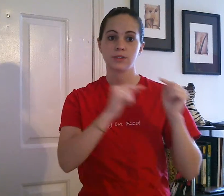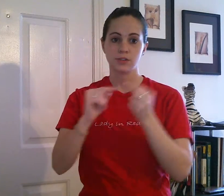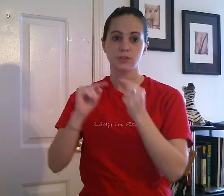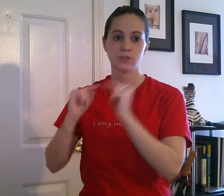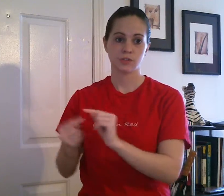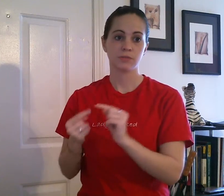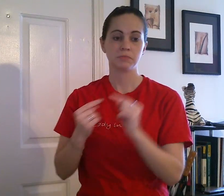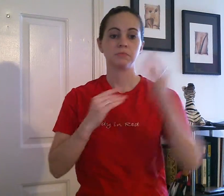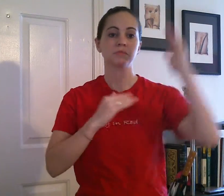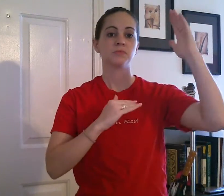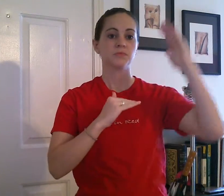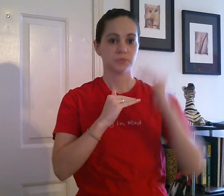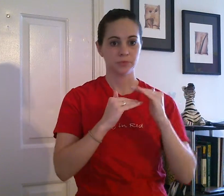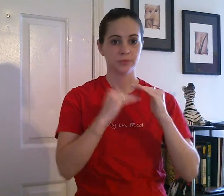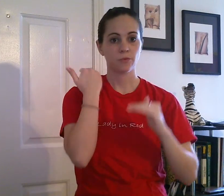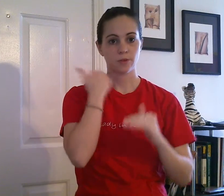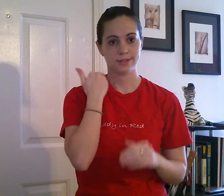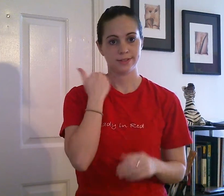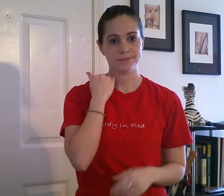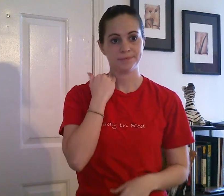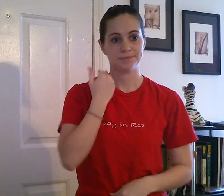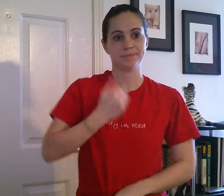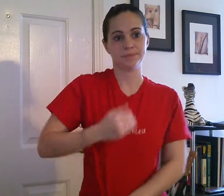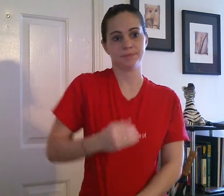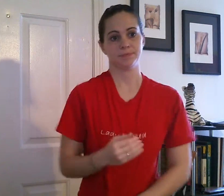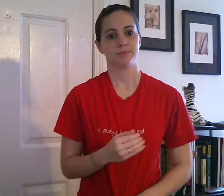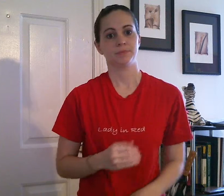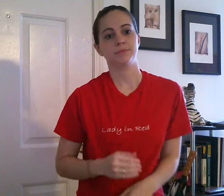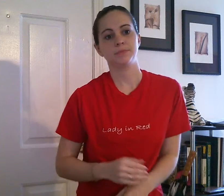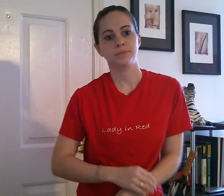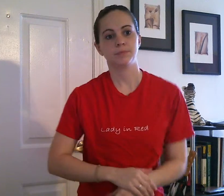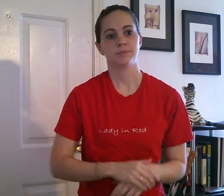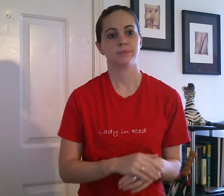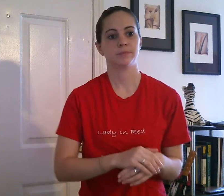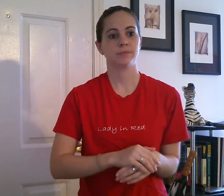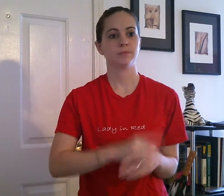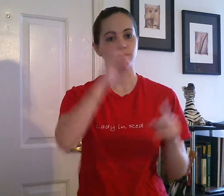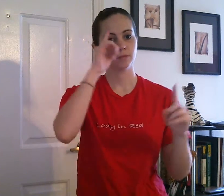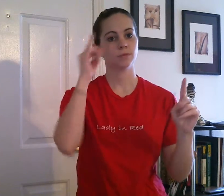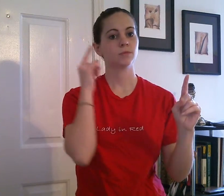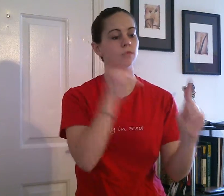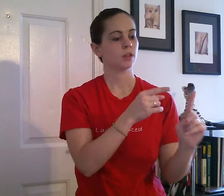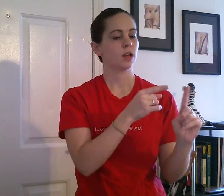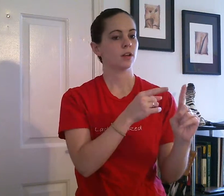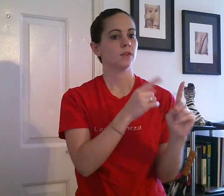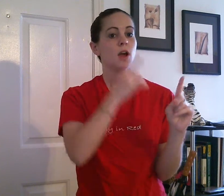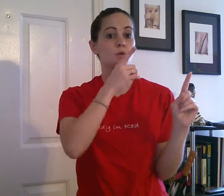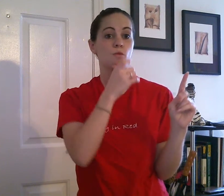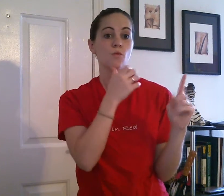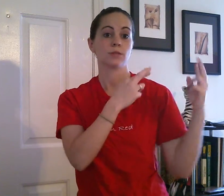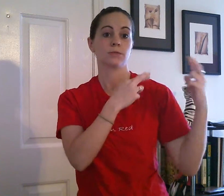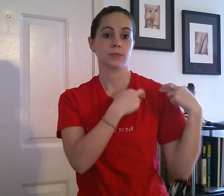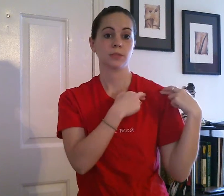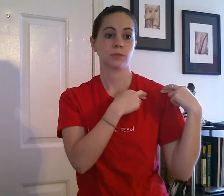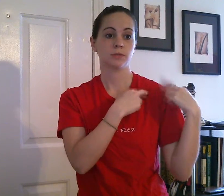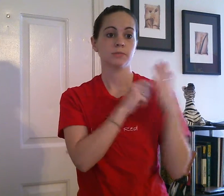any likely risk of injury to those involved. Identify who is responsible. Document the name of the person